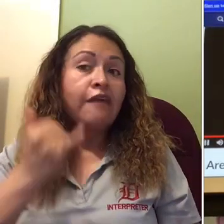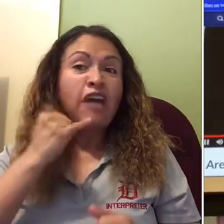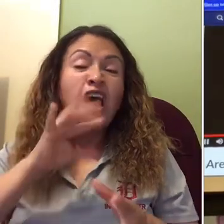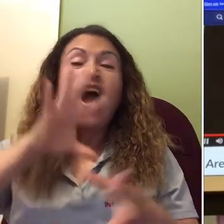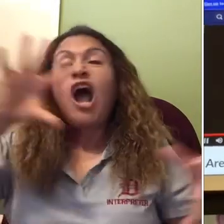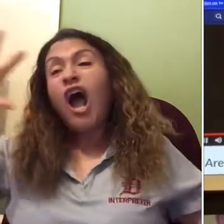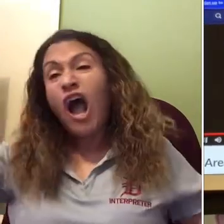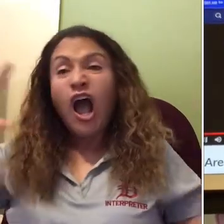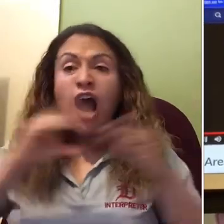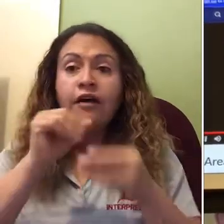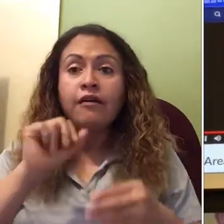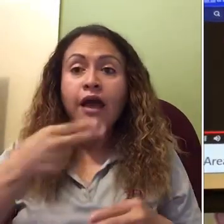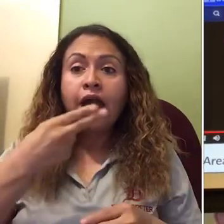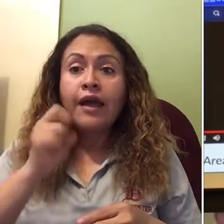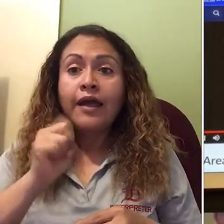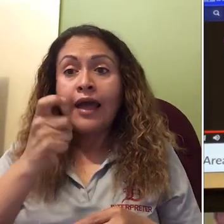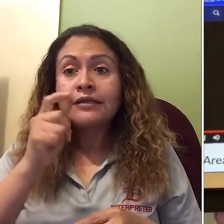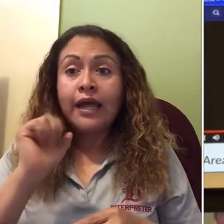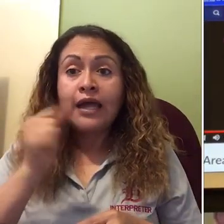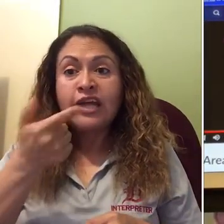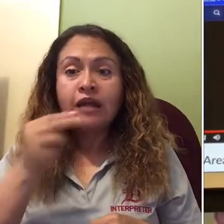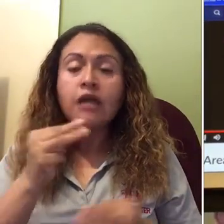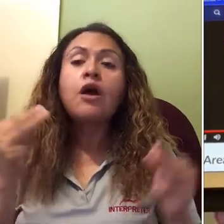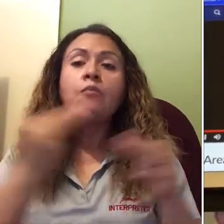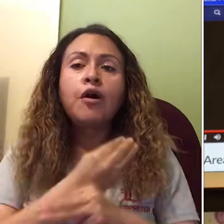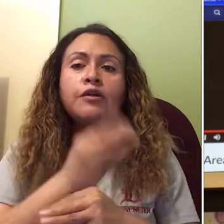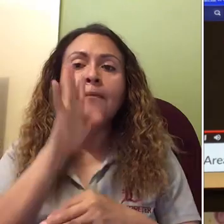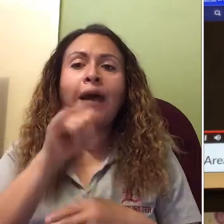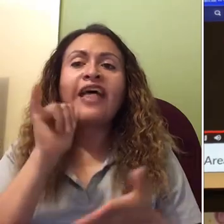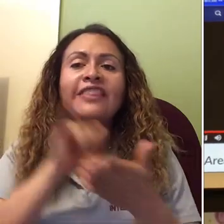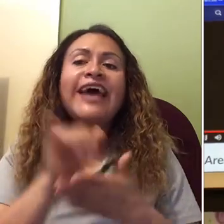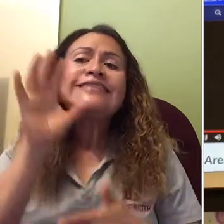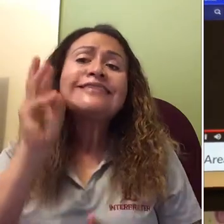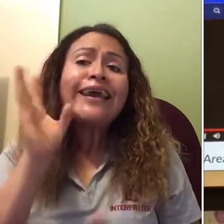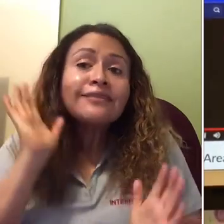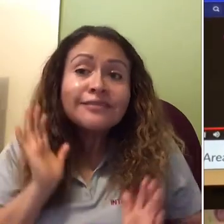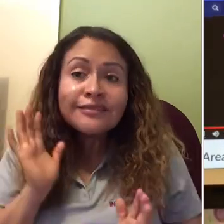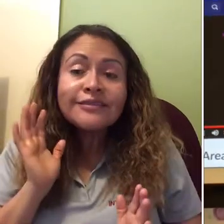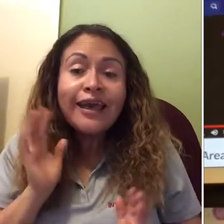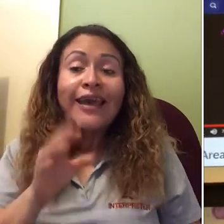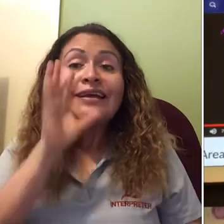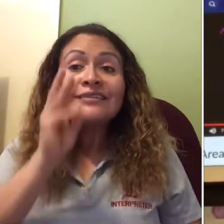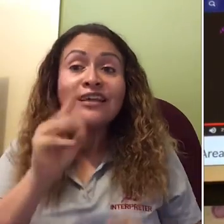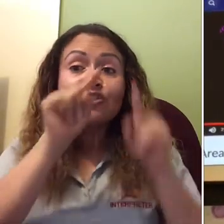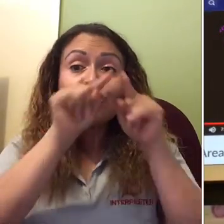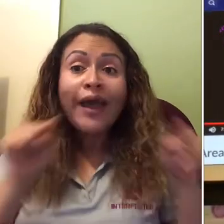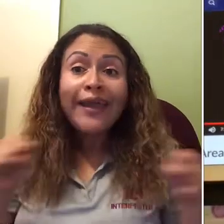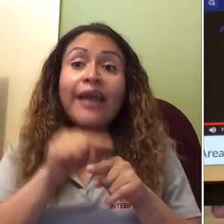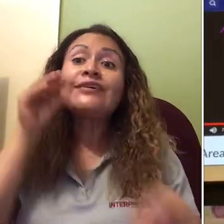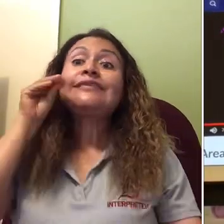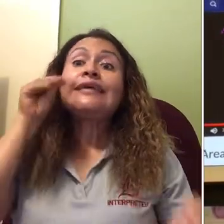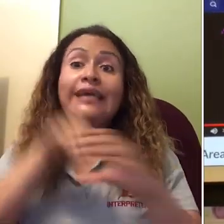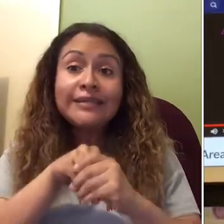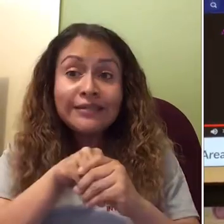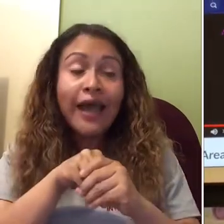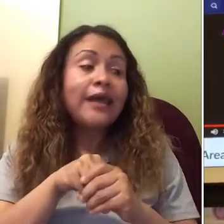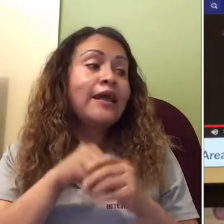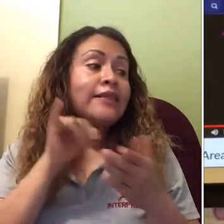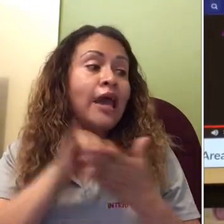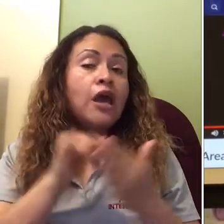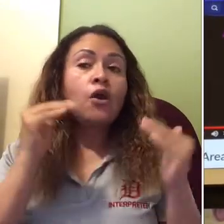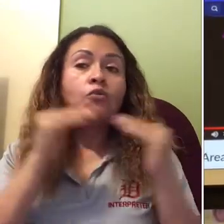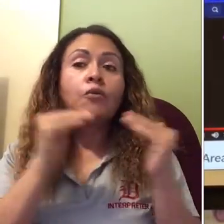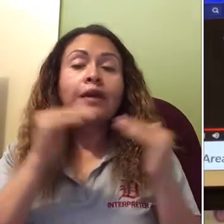of the entire hexagon, we just have to multiply that by 6, because there are 6 of these triangles there. So this is going to be equal